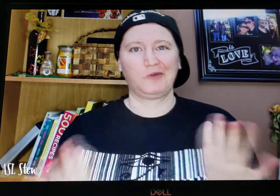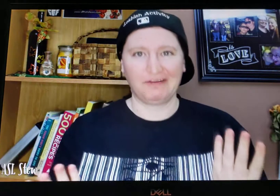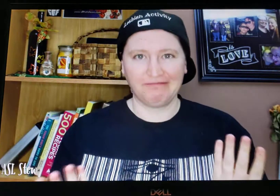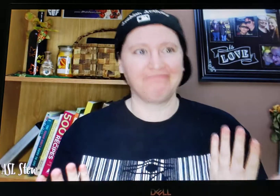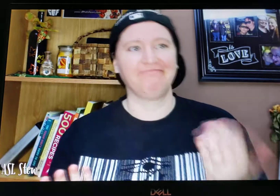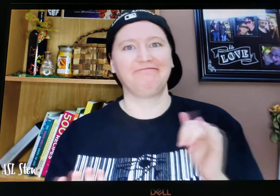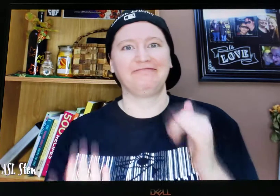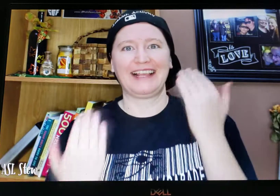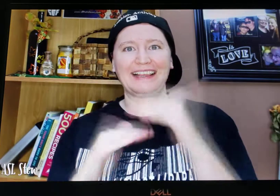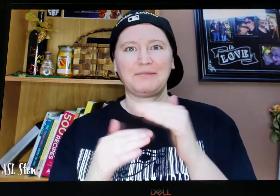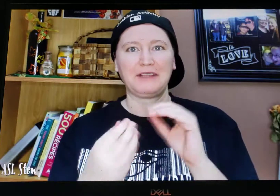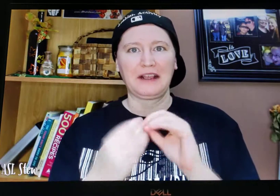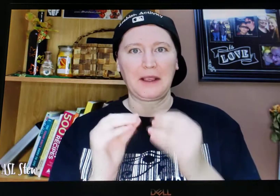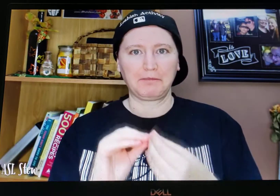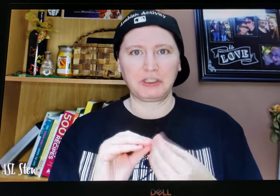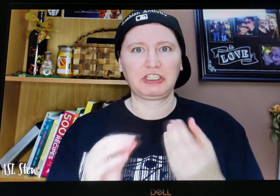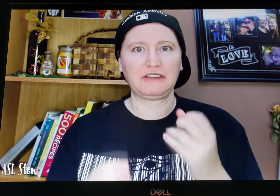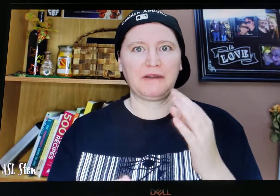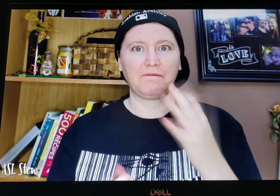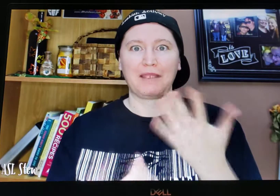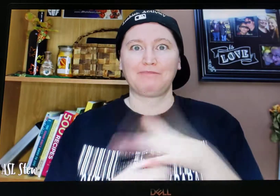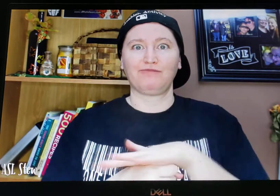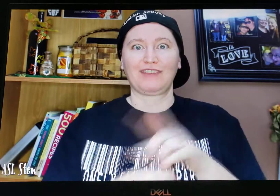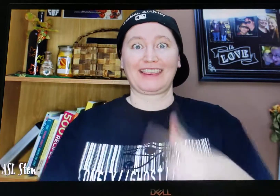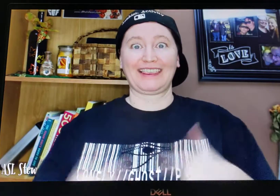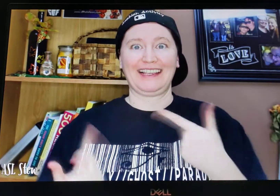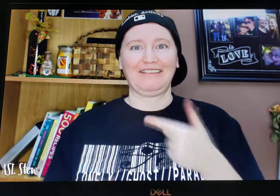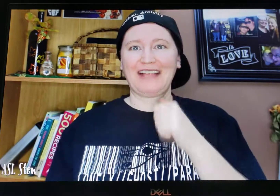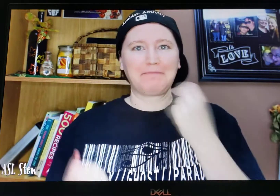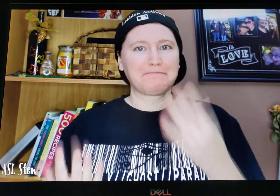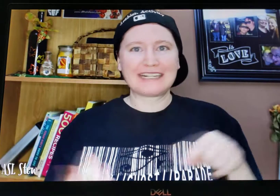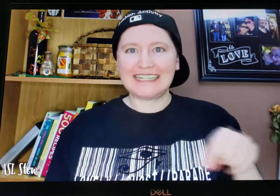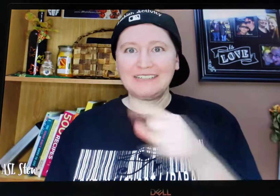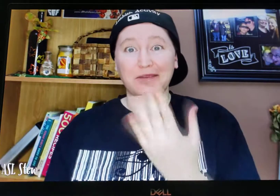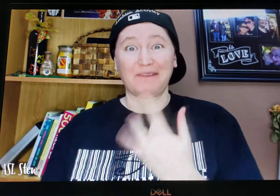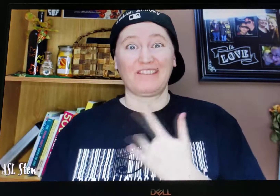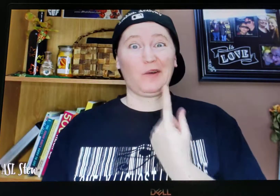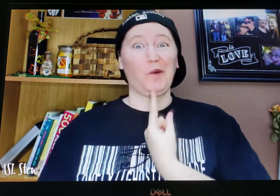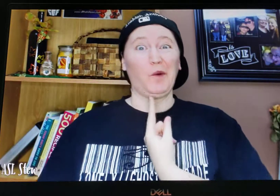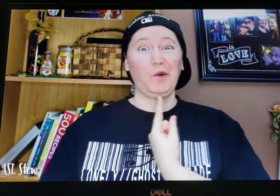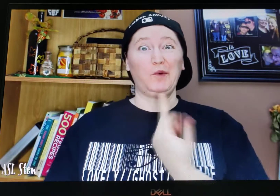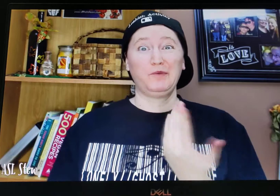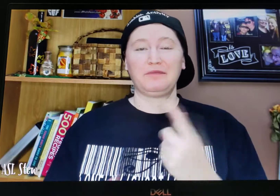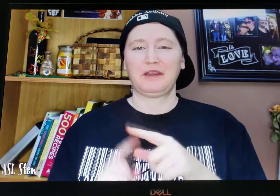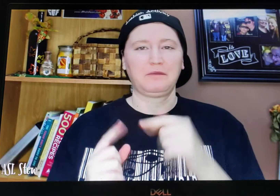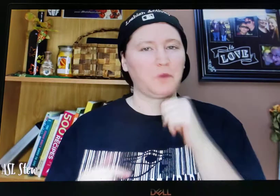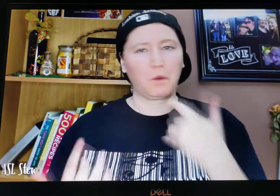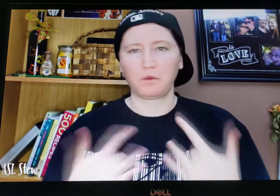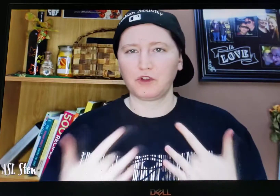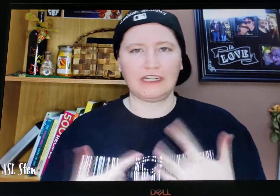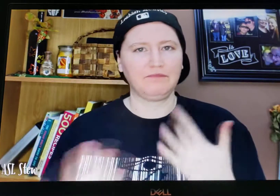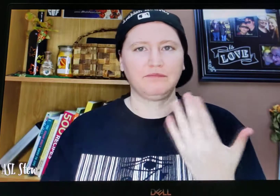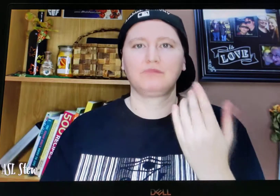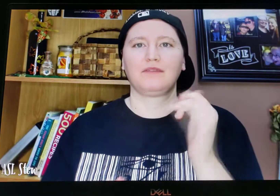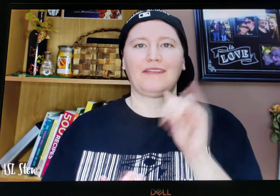community and adding deaf on top of that really limits those resources. And if you're feeling alone,